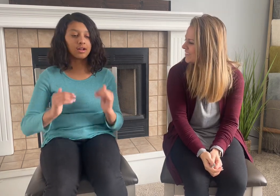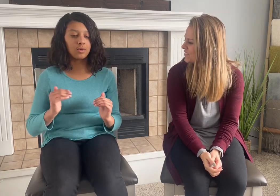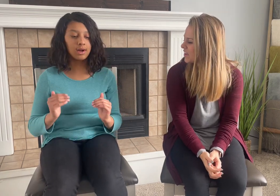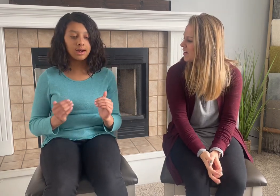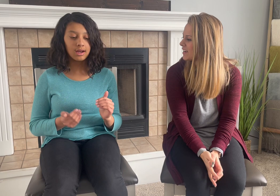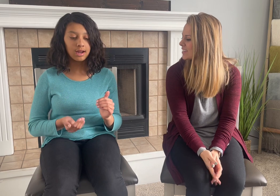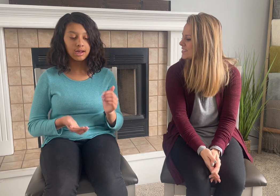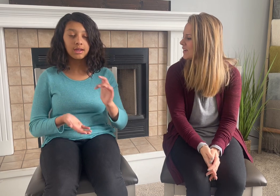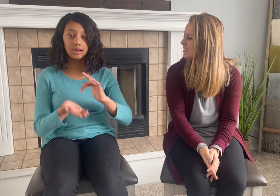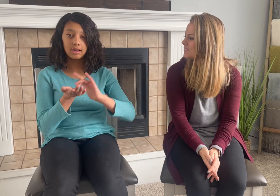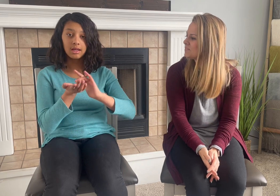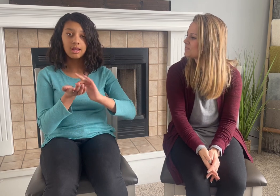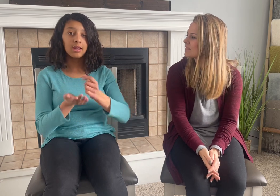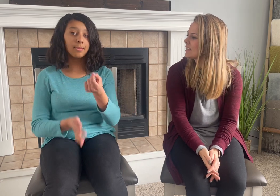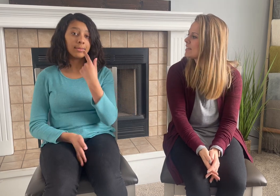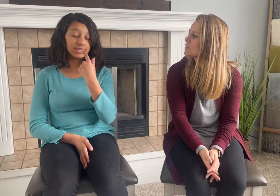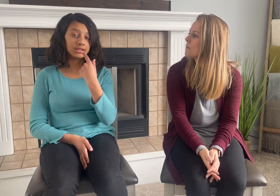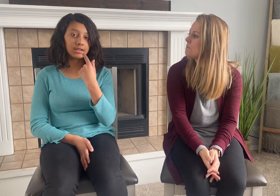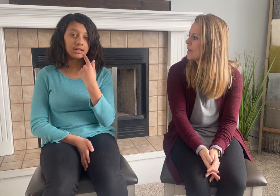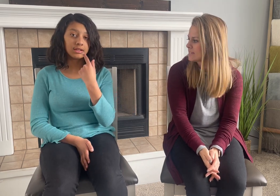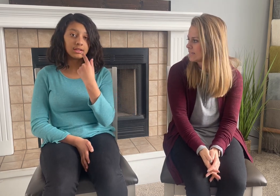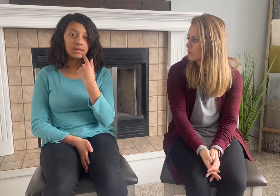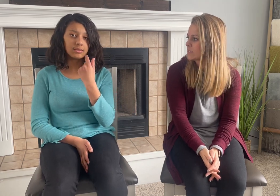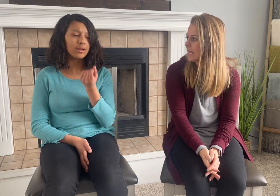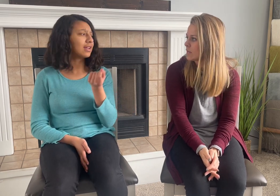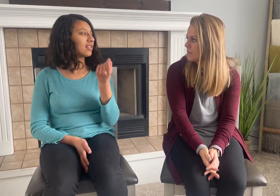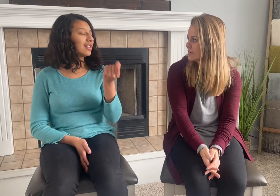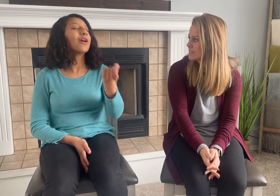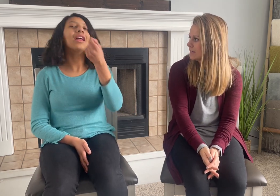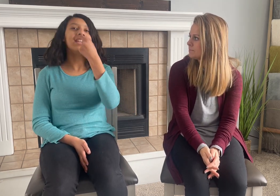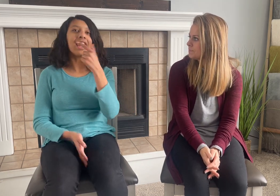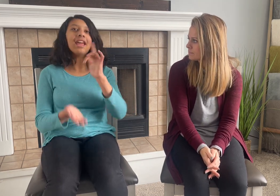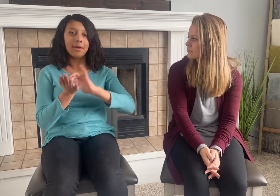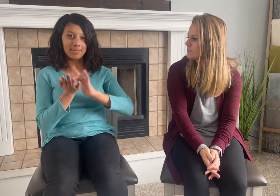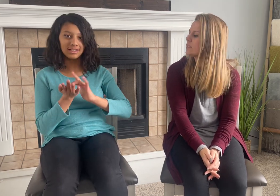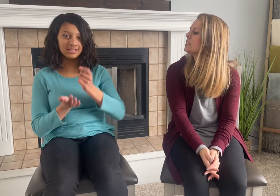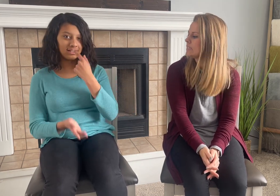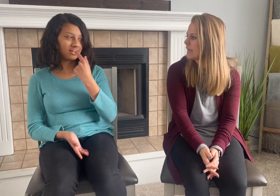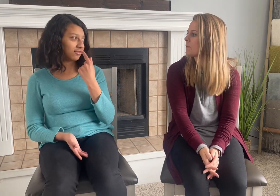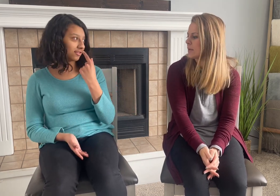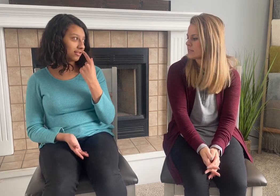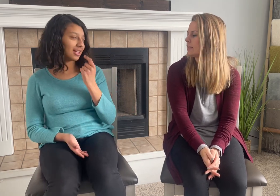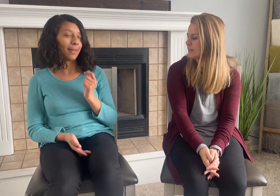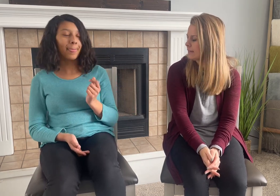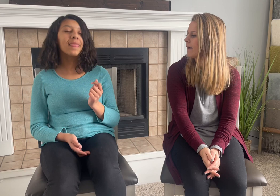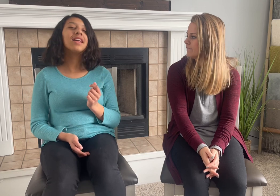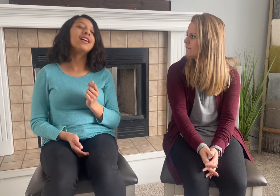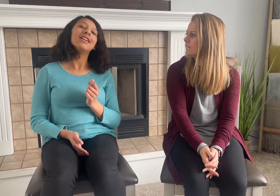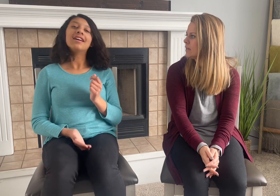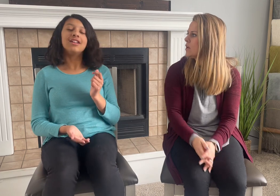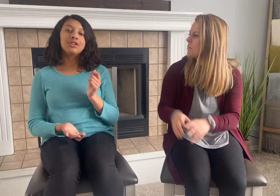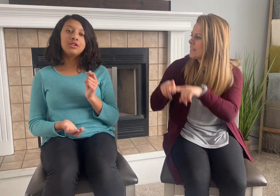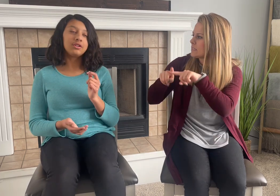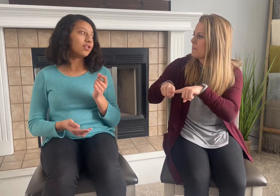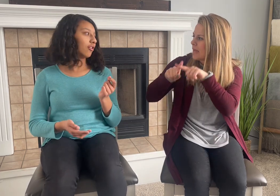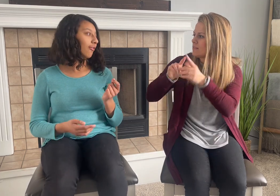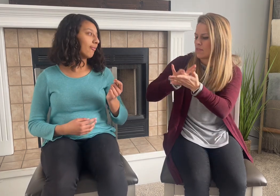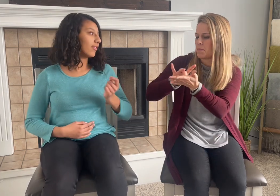Our next one is medicine or take medicine. Take medicine. Yeah. But it depends on the